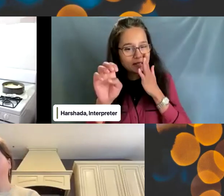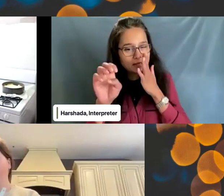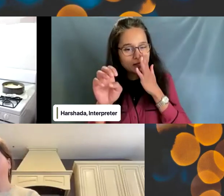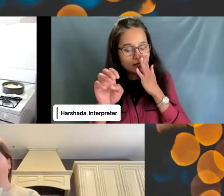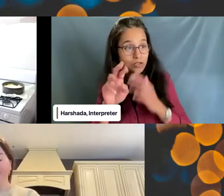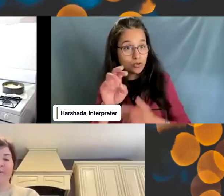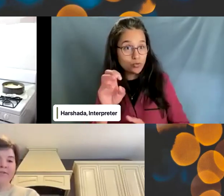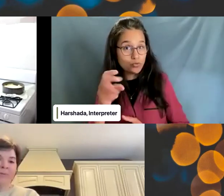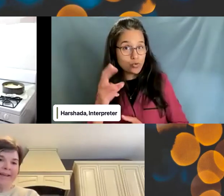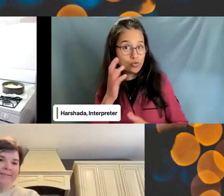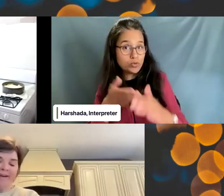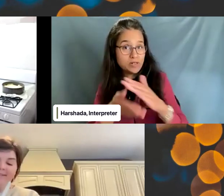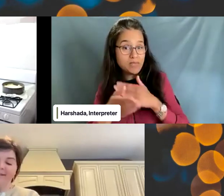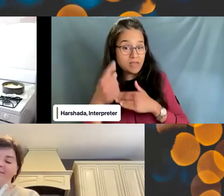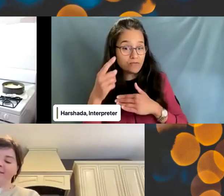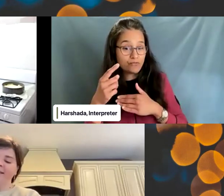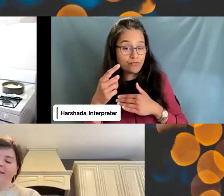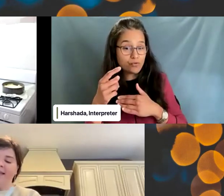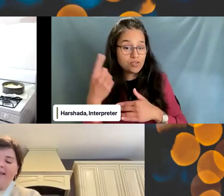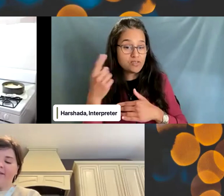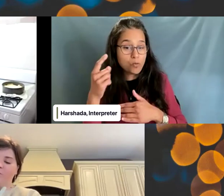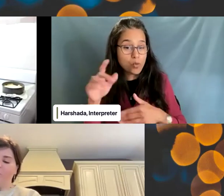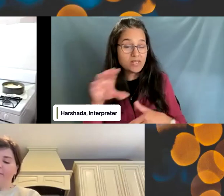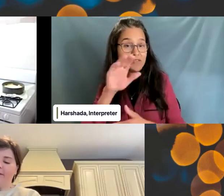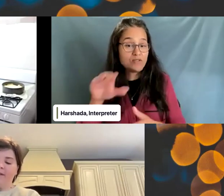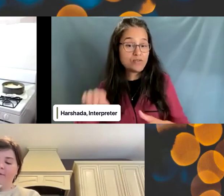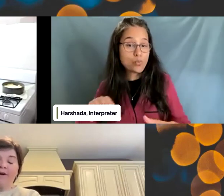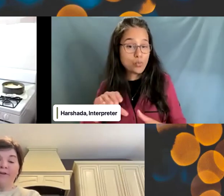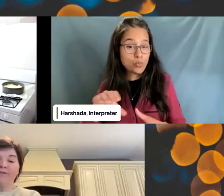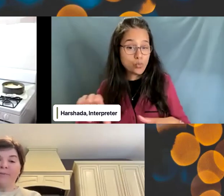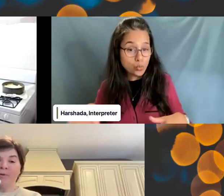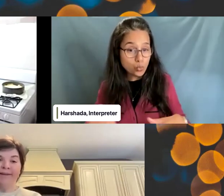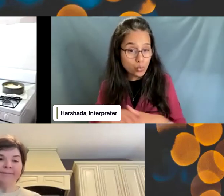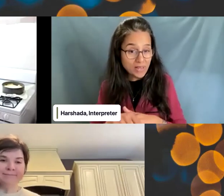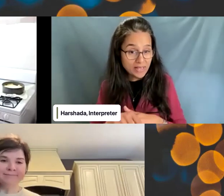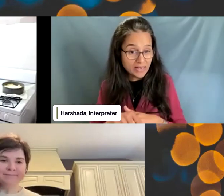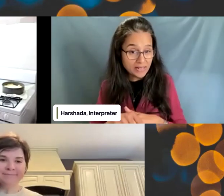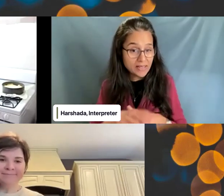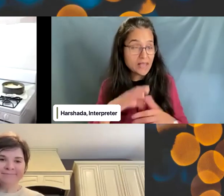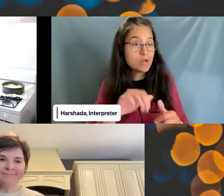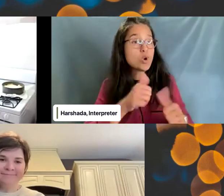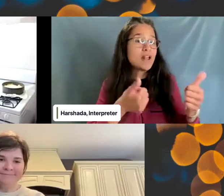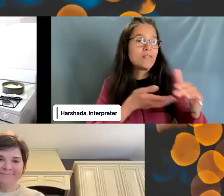bake for Gentlebeard's wedding at Insteed's? And what would they bake for a garlic soup wedding?